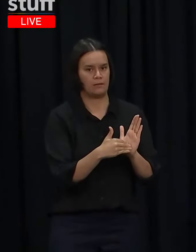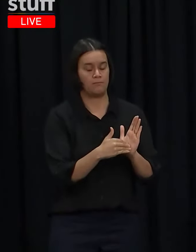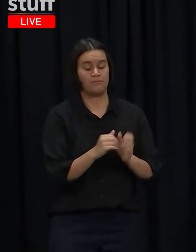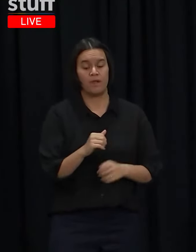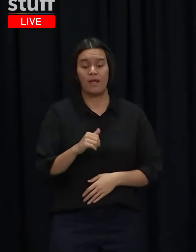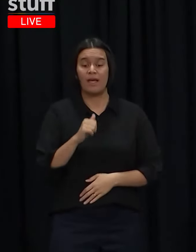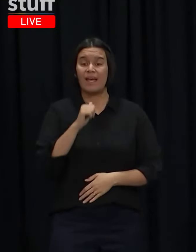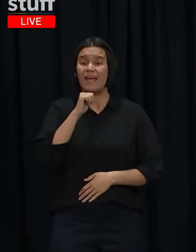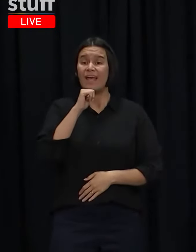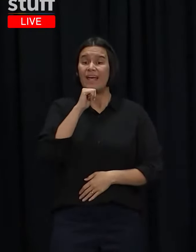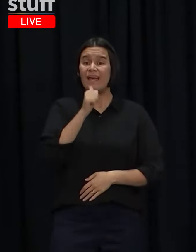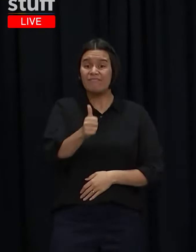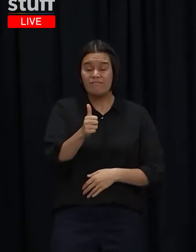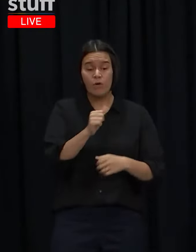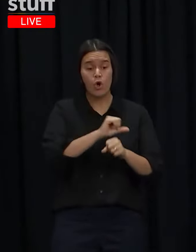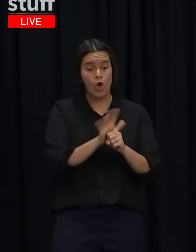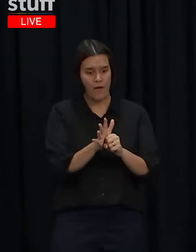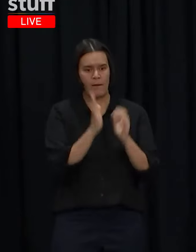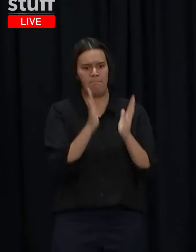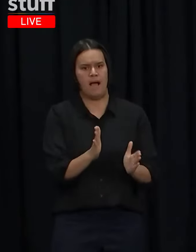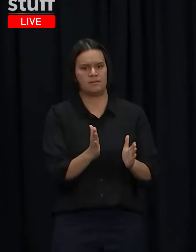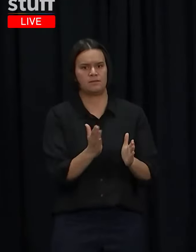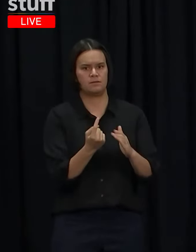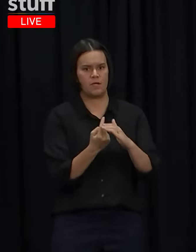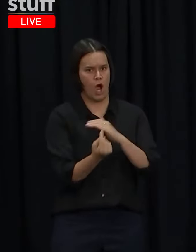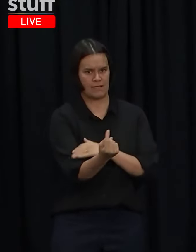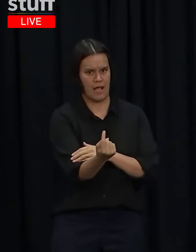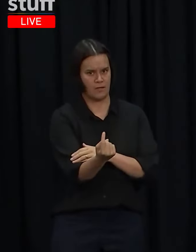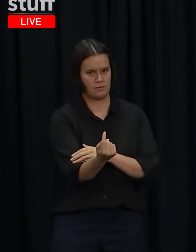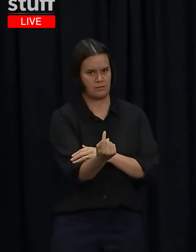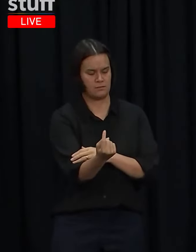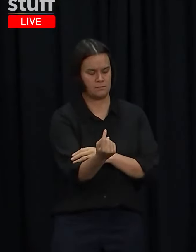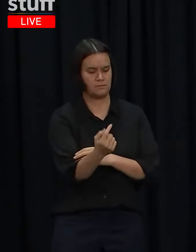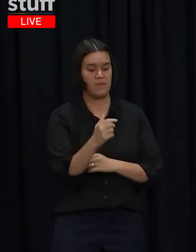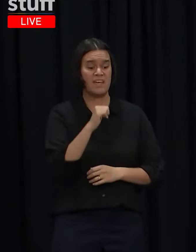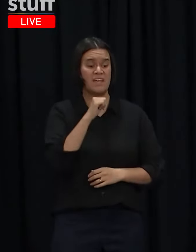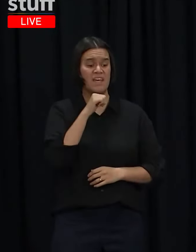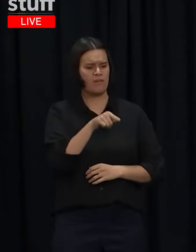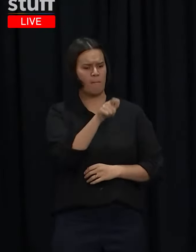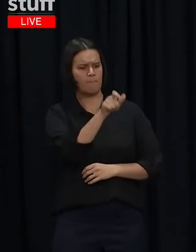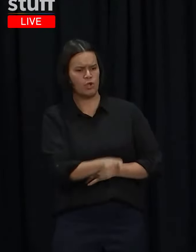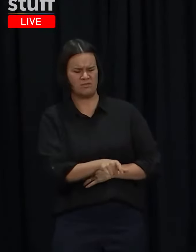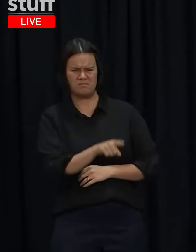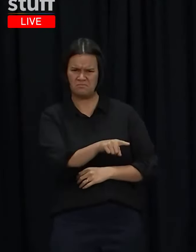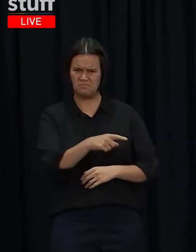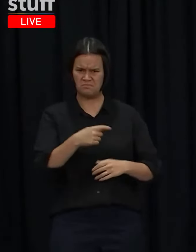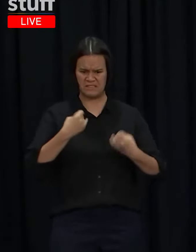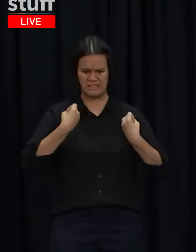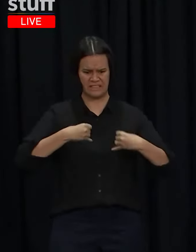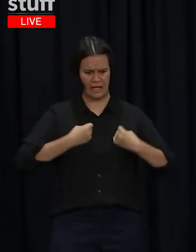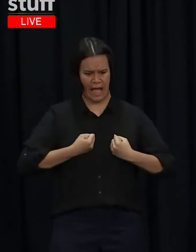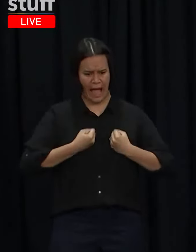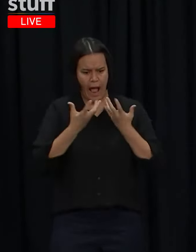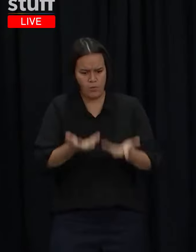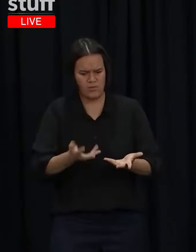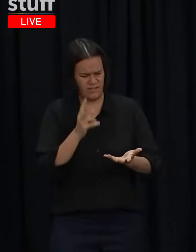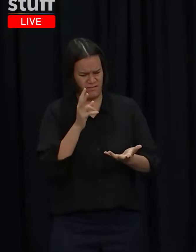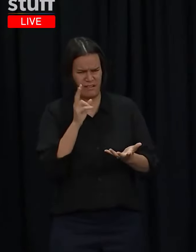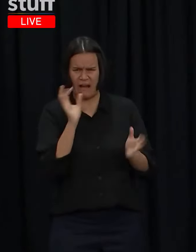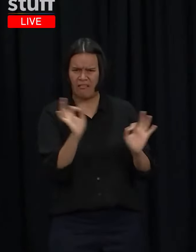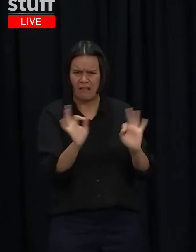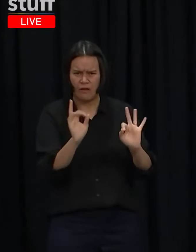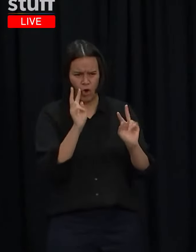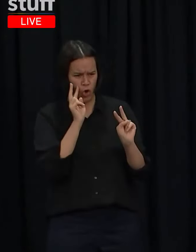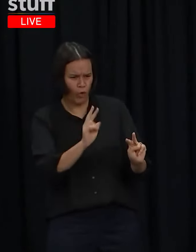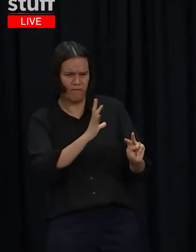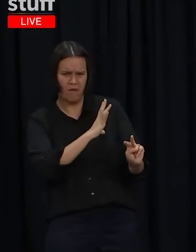they're critical or other workforces. If they're asymptomatic, there will be an opportunity, and we will be providing and working with employers to